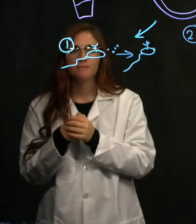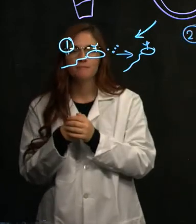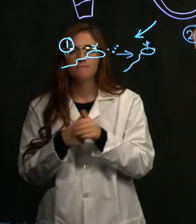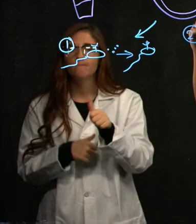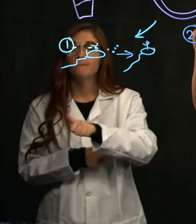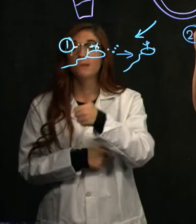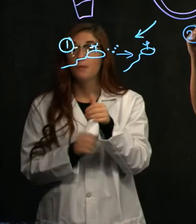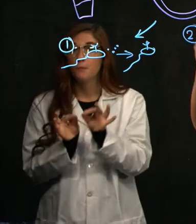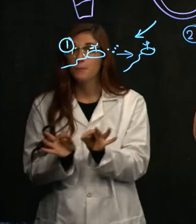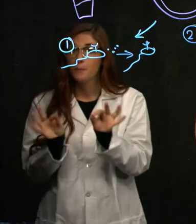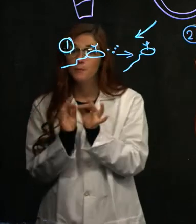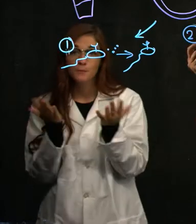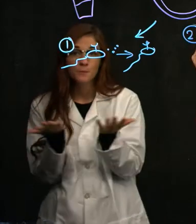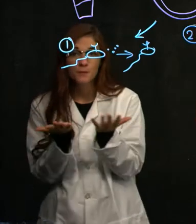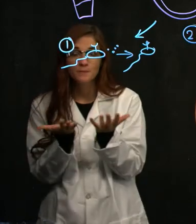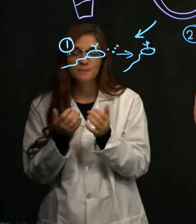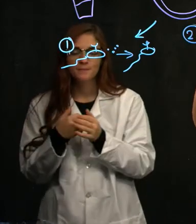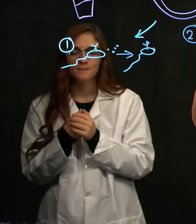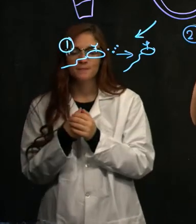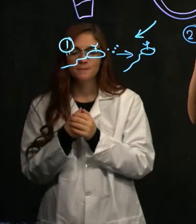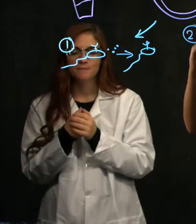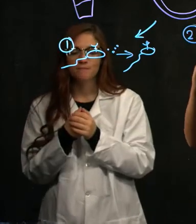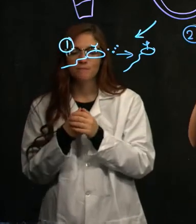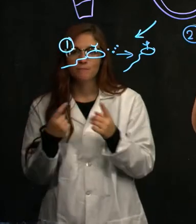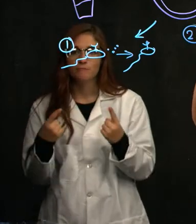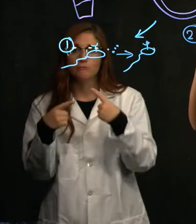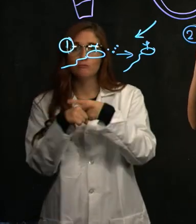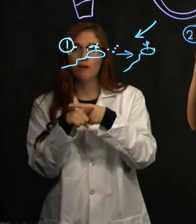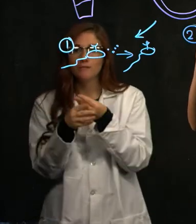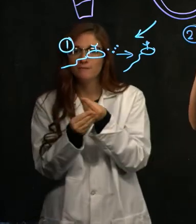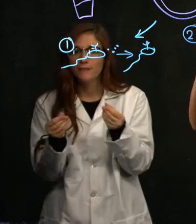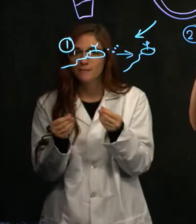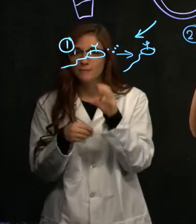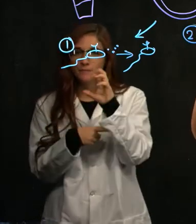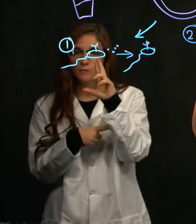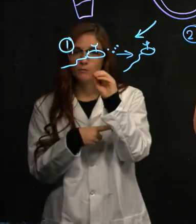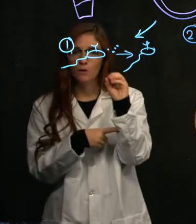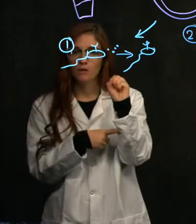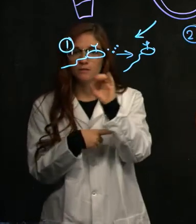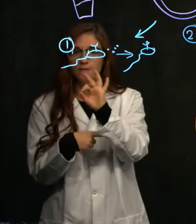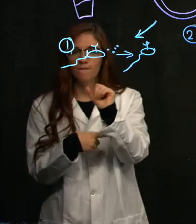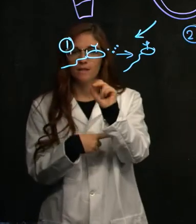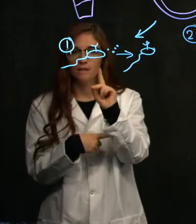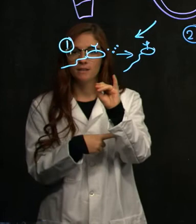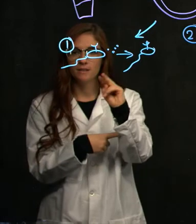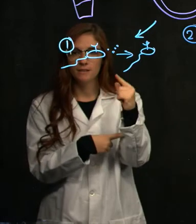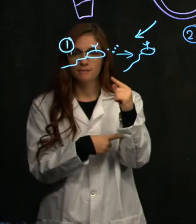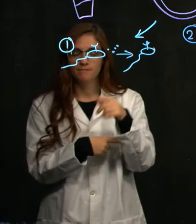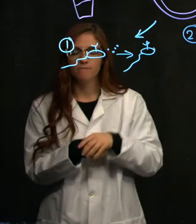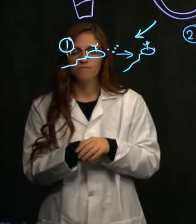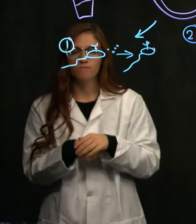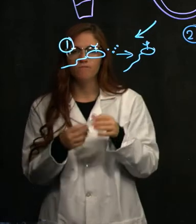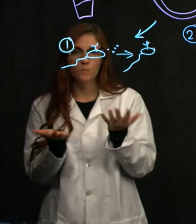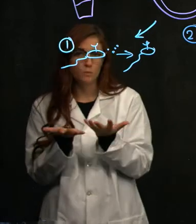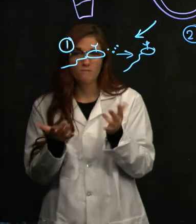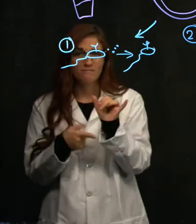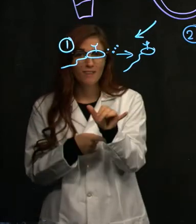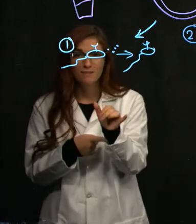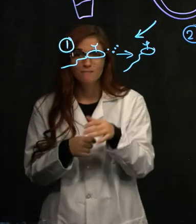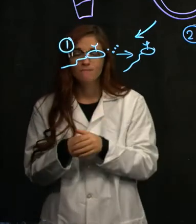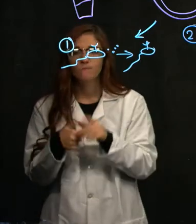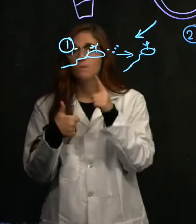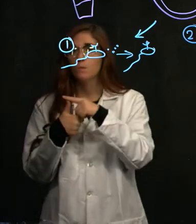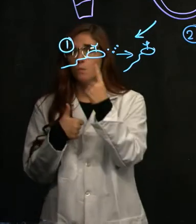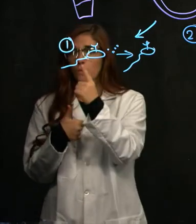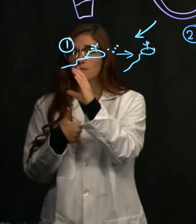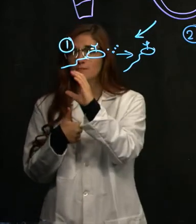Another important feature is cross-feeding. So one bacterial cell emits some vesicles, and